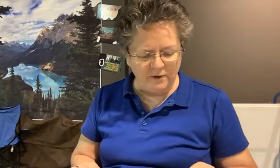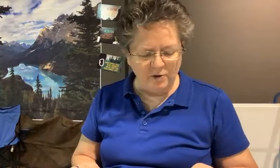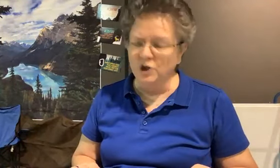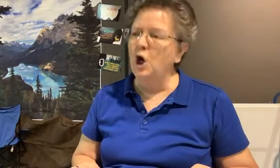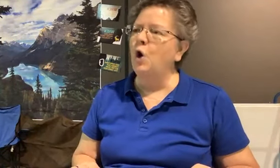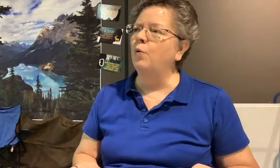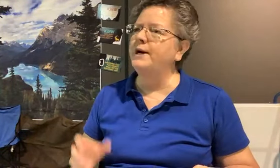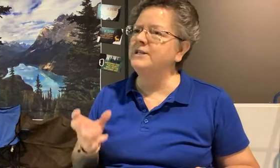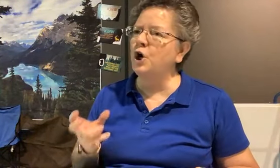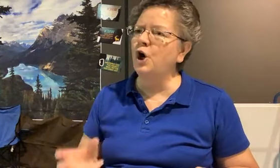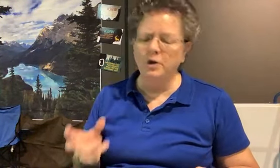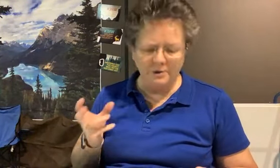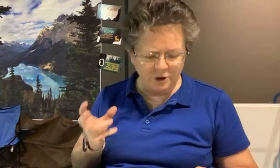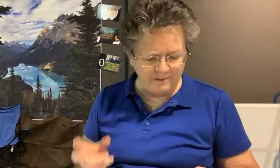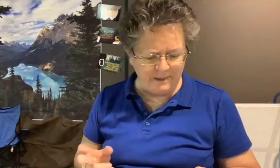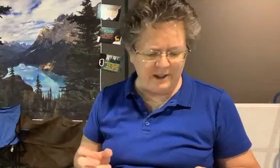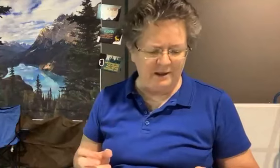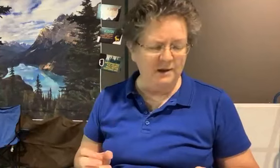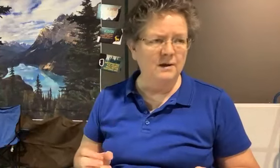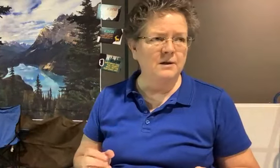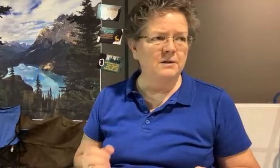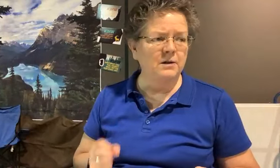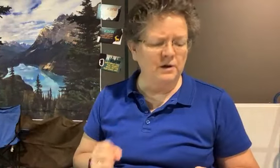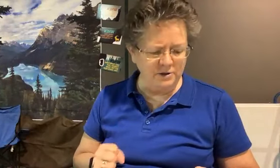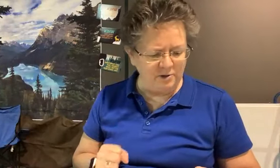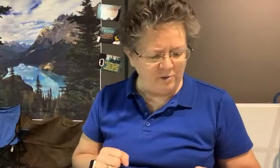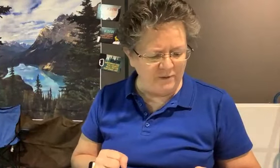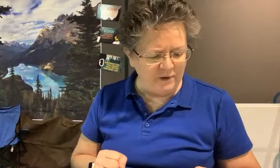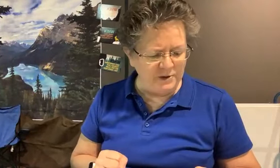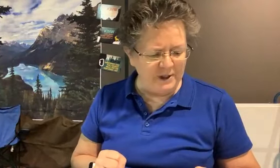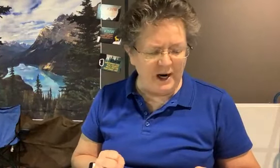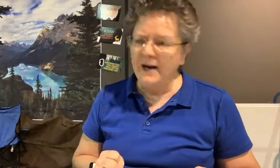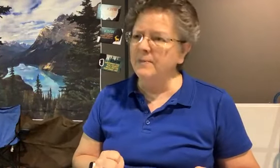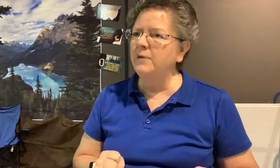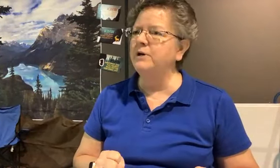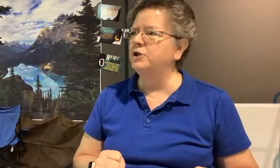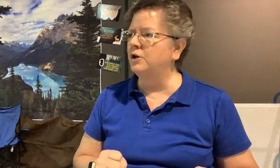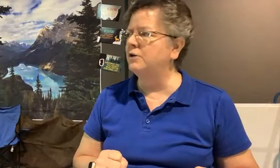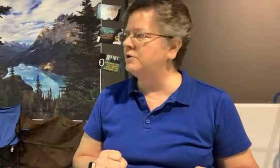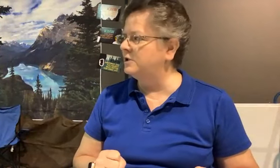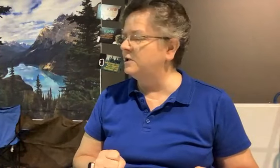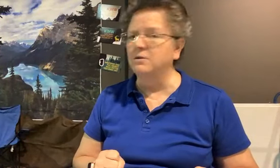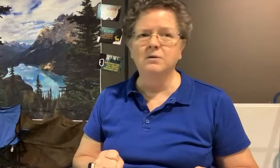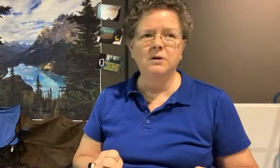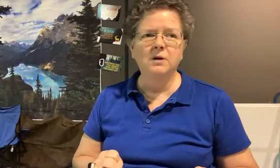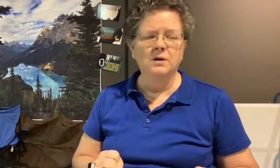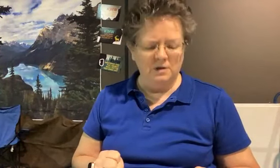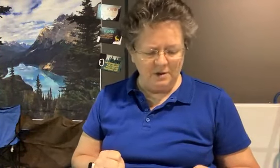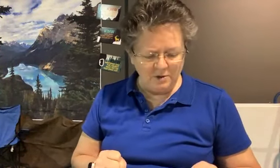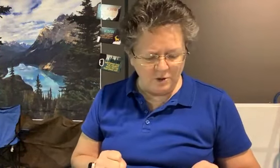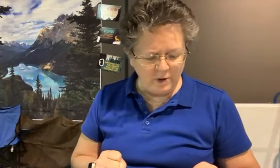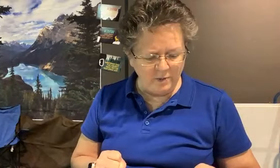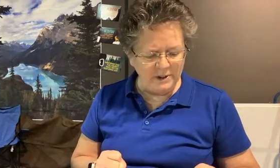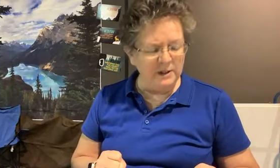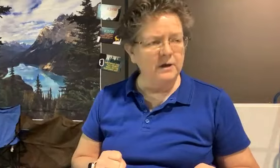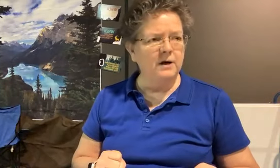hosts, return to me, declares the Lord of hosts, that I may return to you. So what do we see there? We